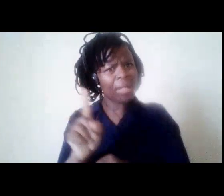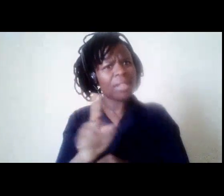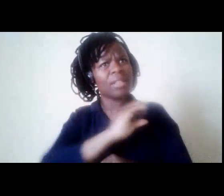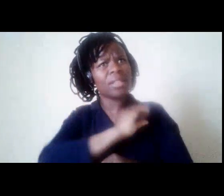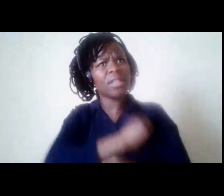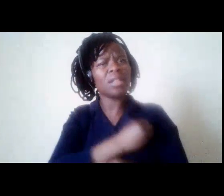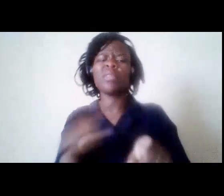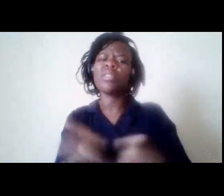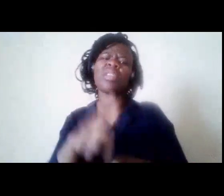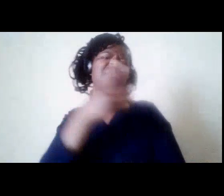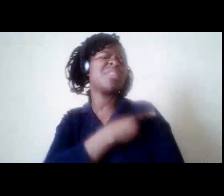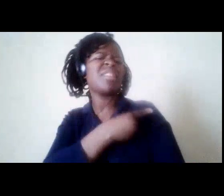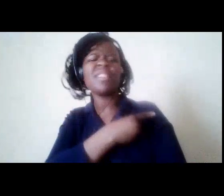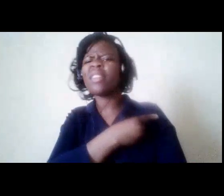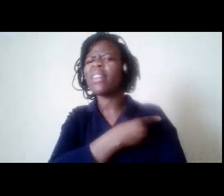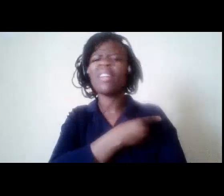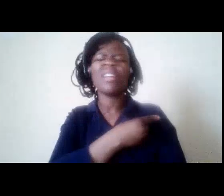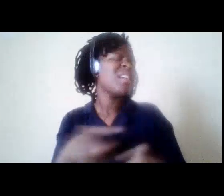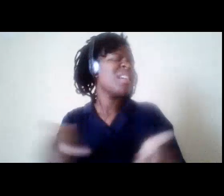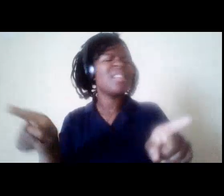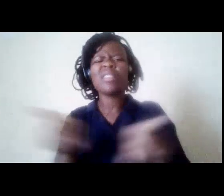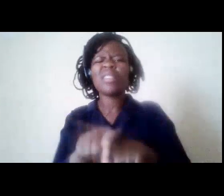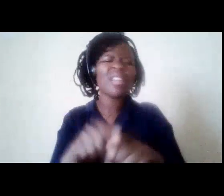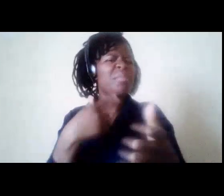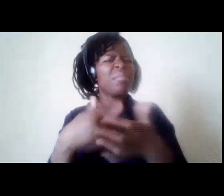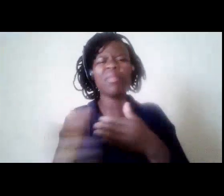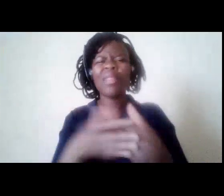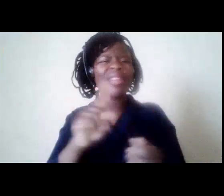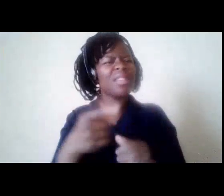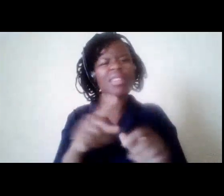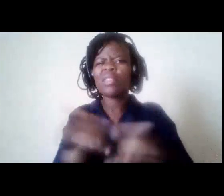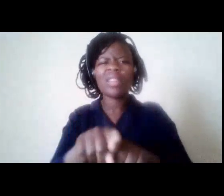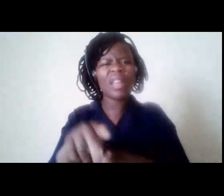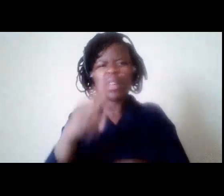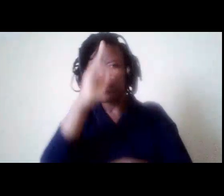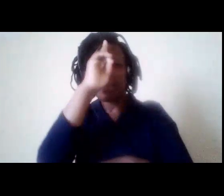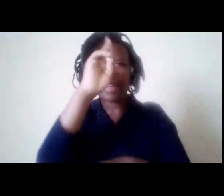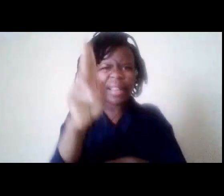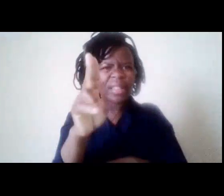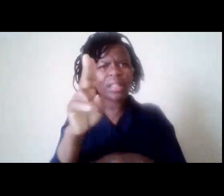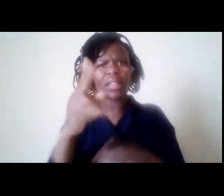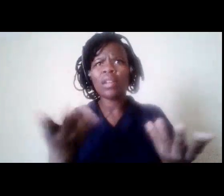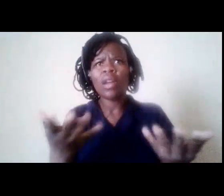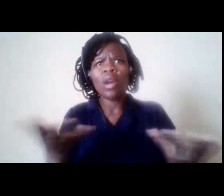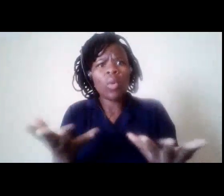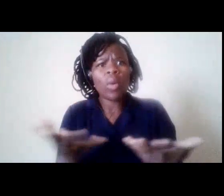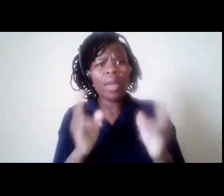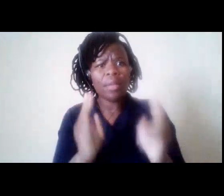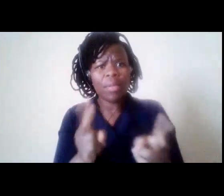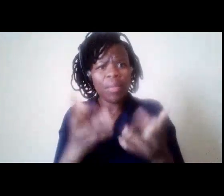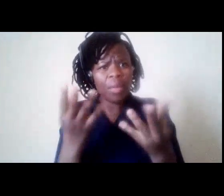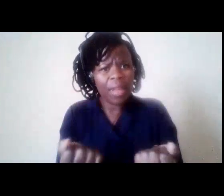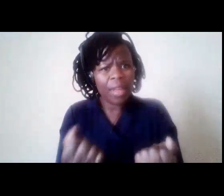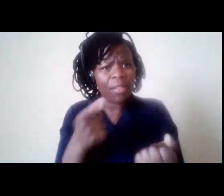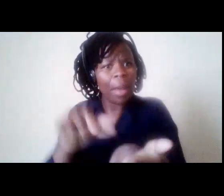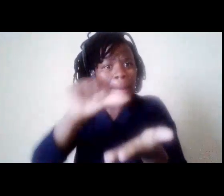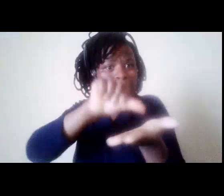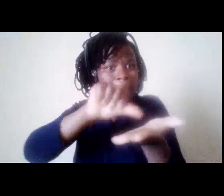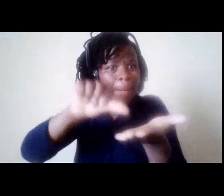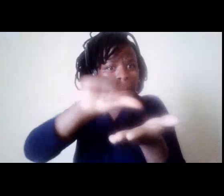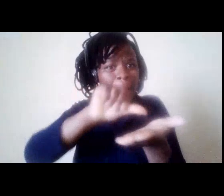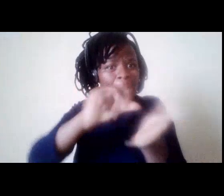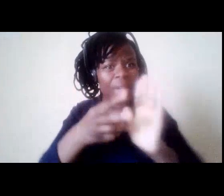gender, it's like sexuality, it's like religion. But whereby people who have the medical model view, the